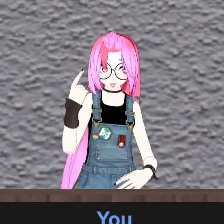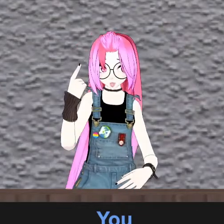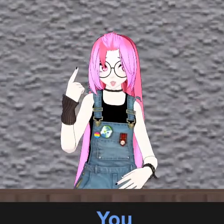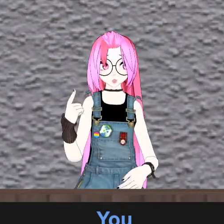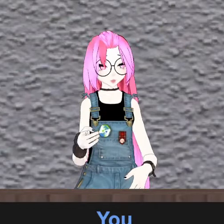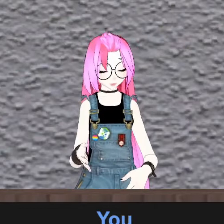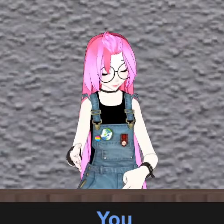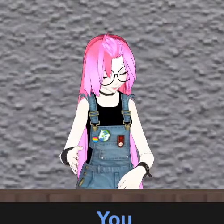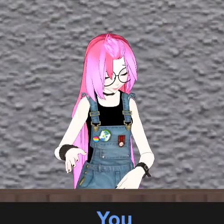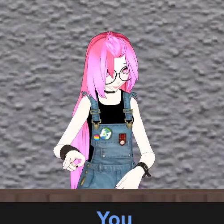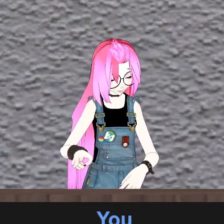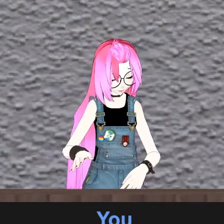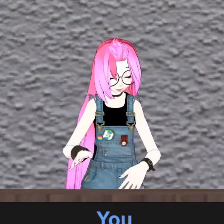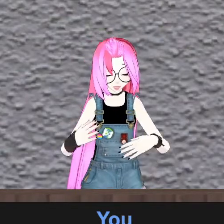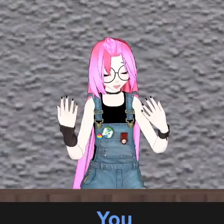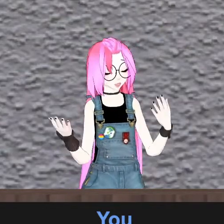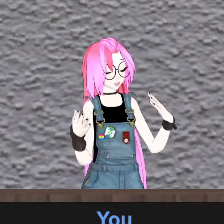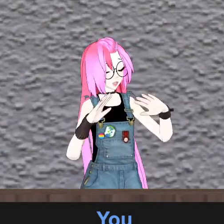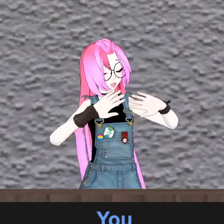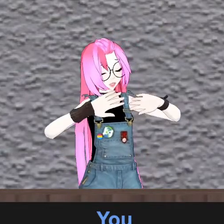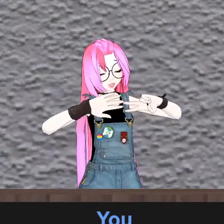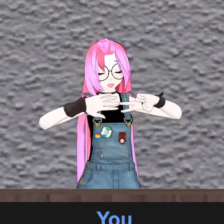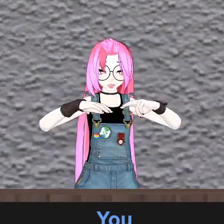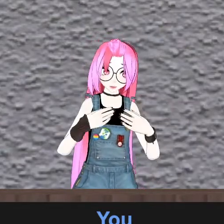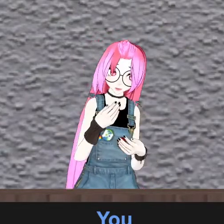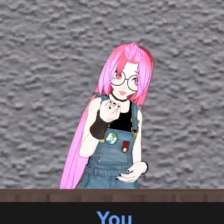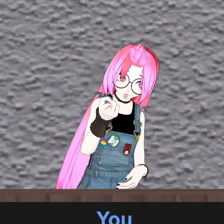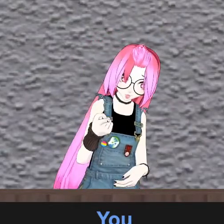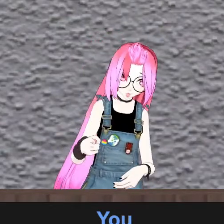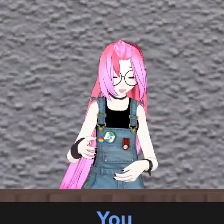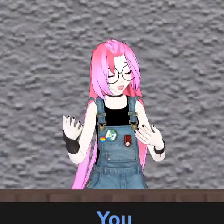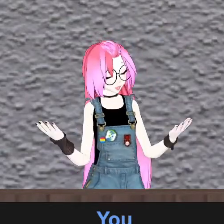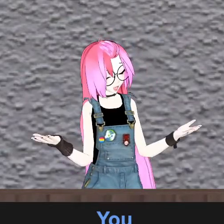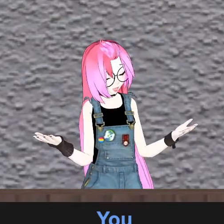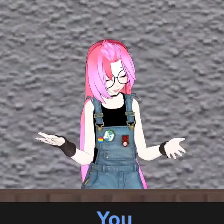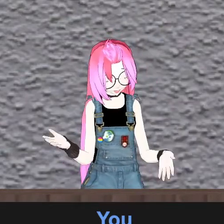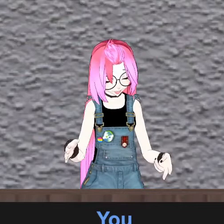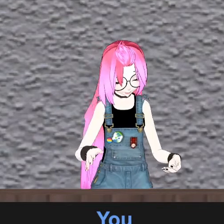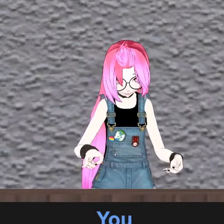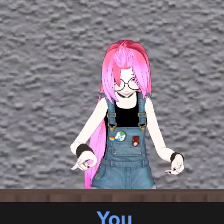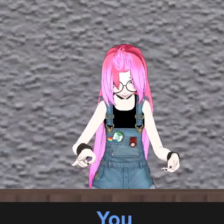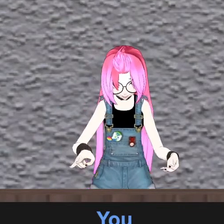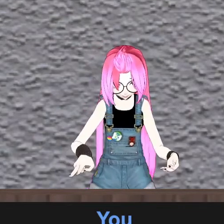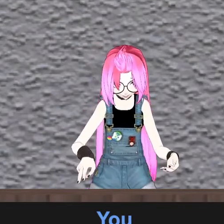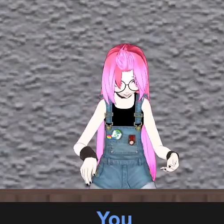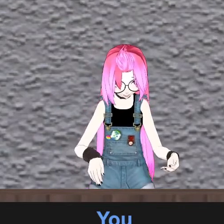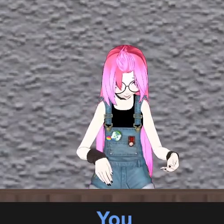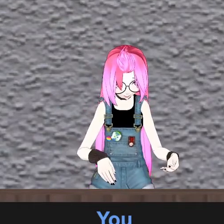sense? Right, so now we know how to say, hey, how are you? But now we got to know how to say the answers to